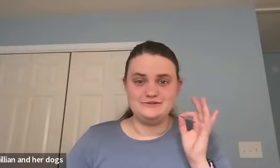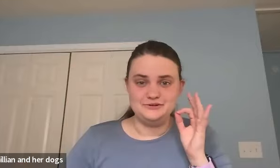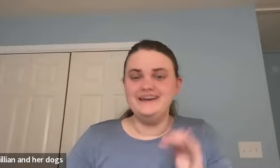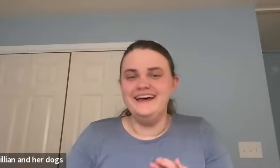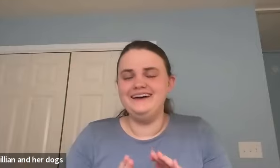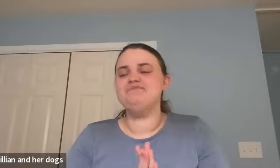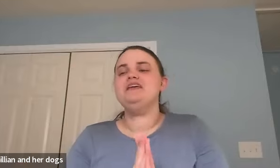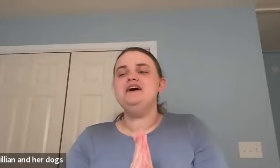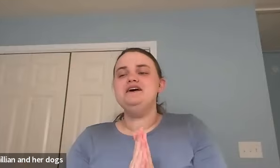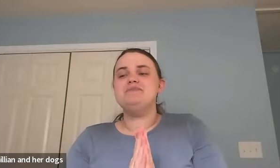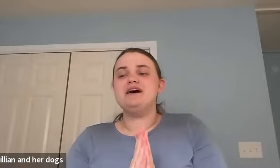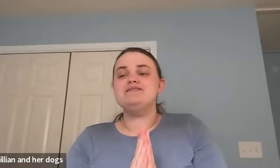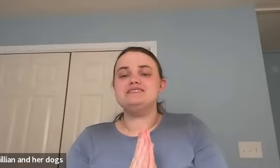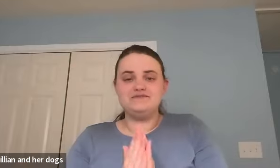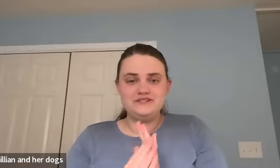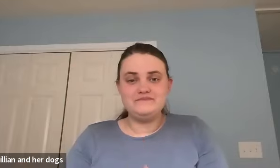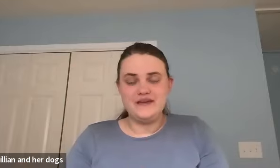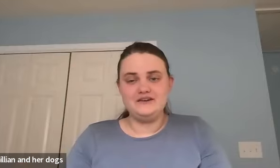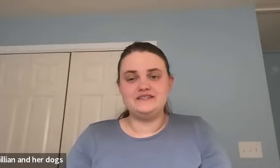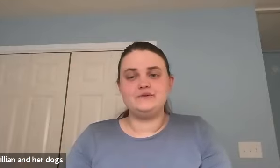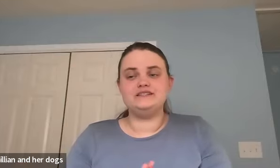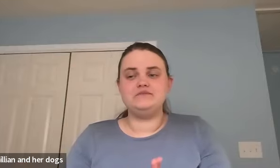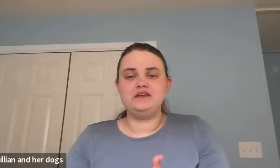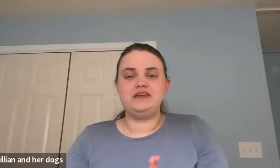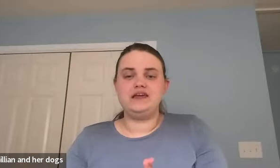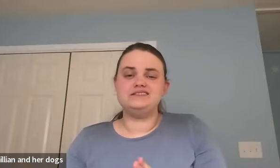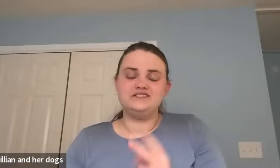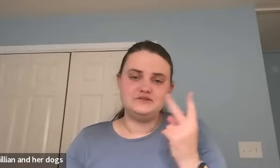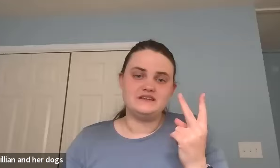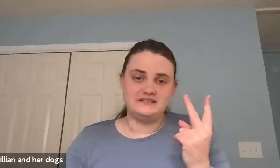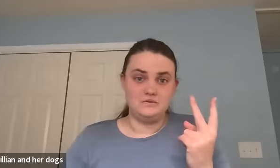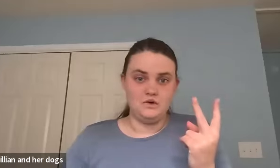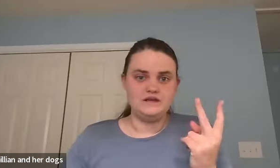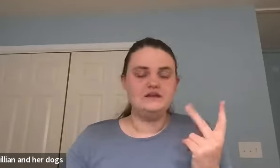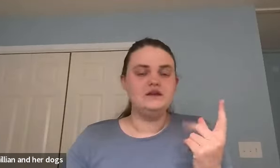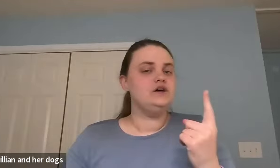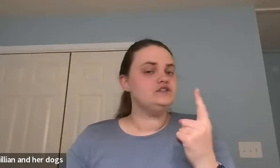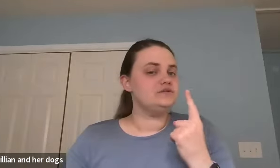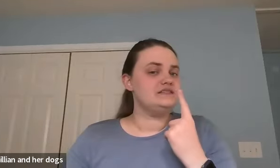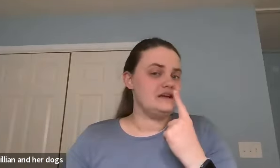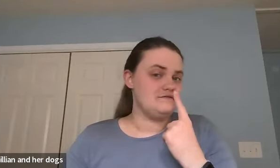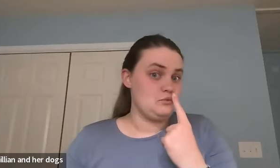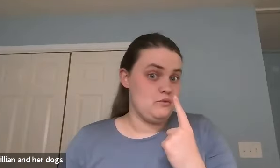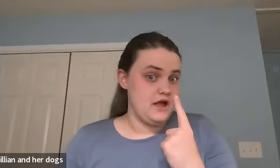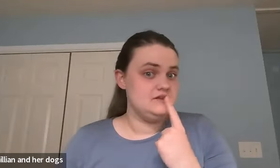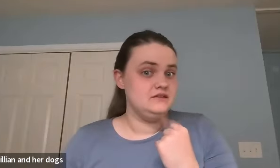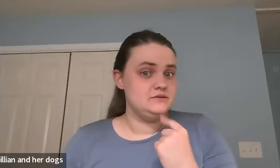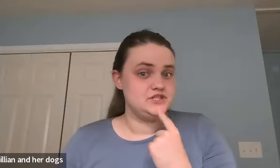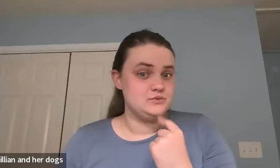fruit. But the sign for tomato is going to be, it's two signs in one. So it's the sign for red, which is